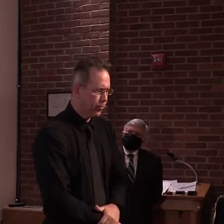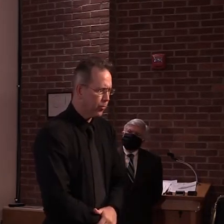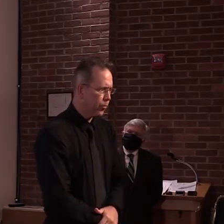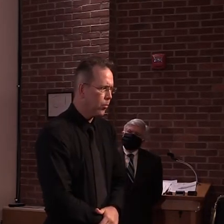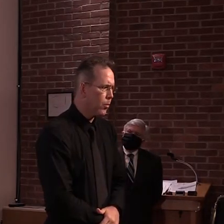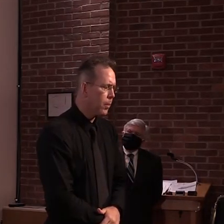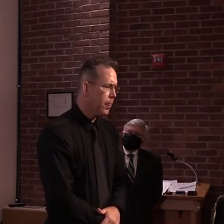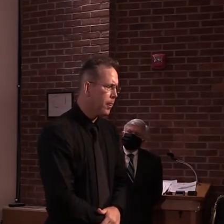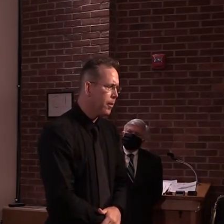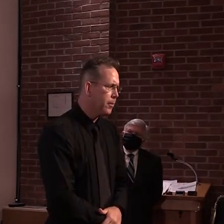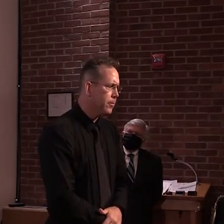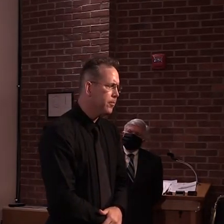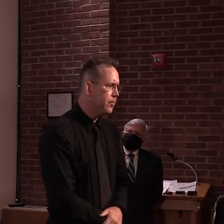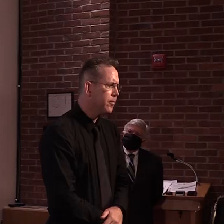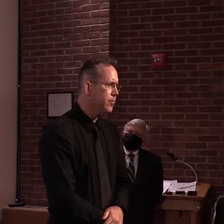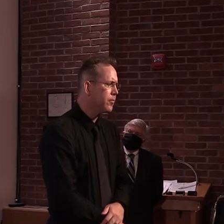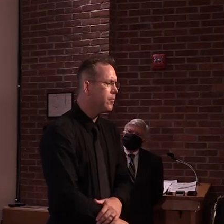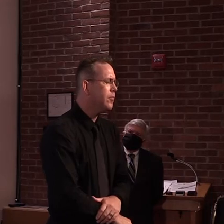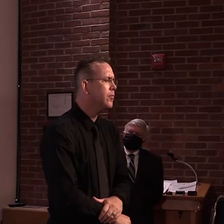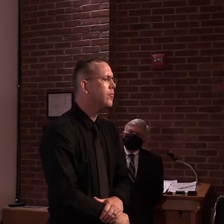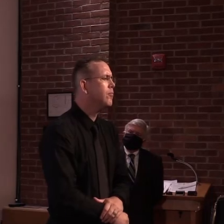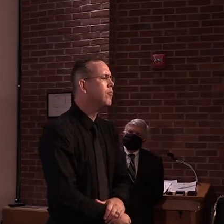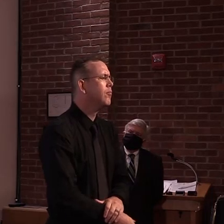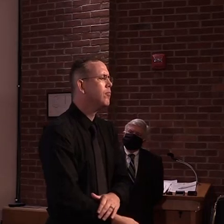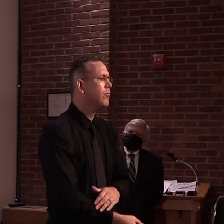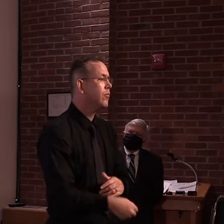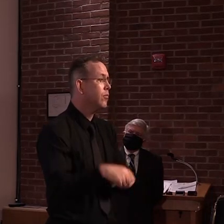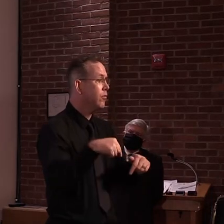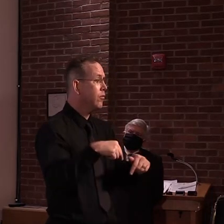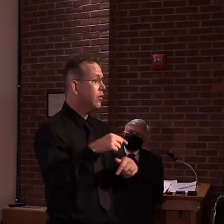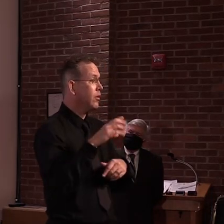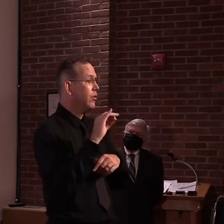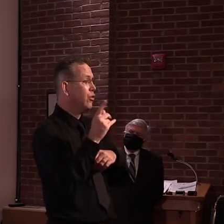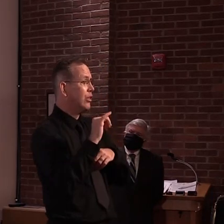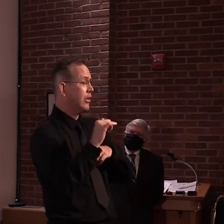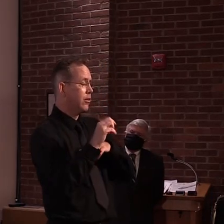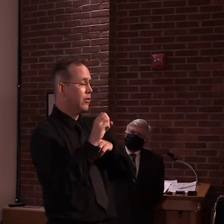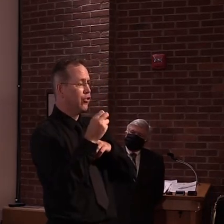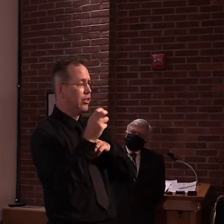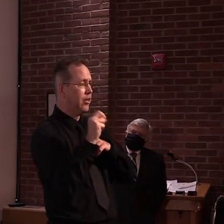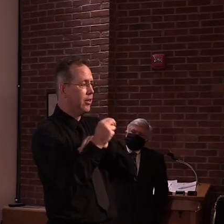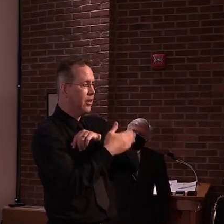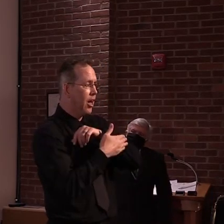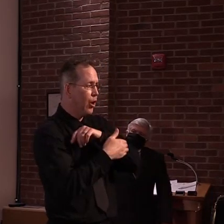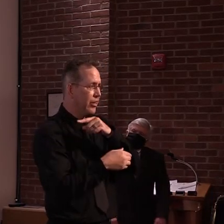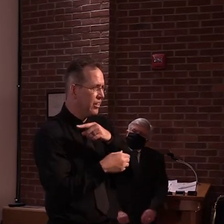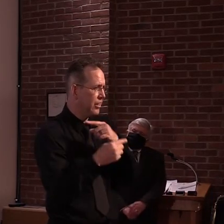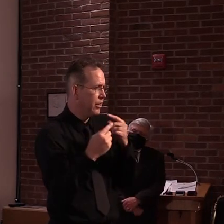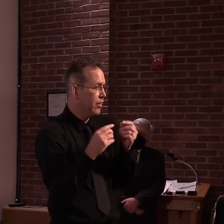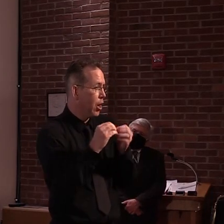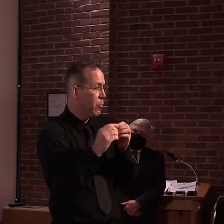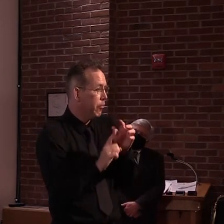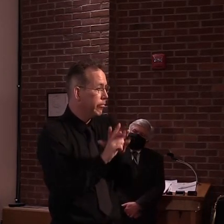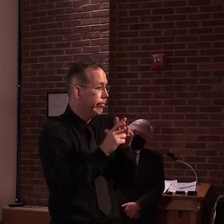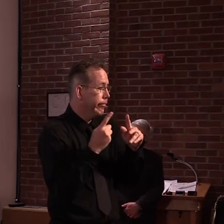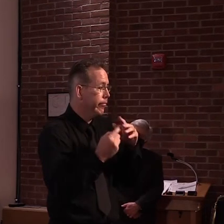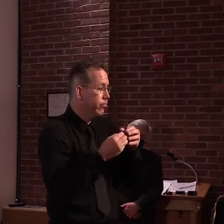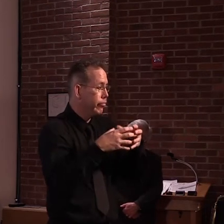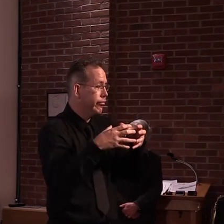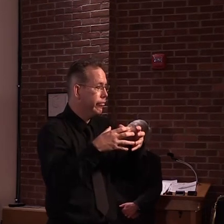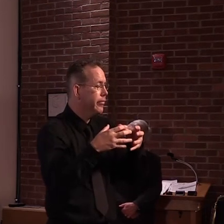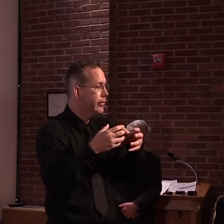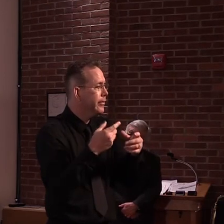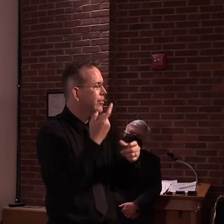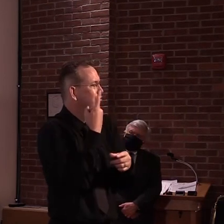those are new cases, so they do affect the way we portray our data, obviously. But as